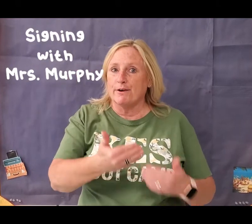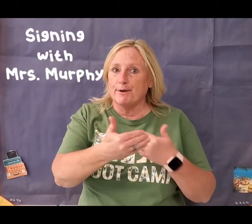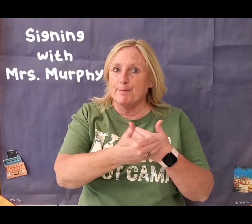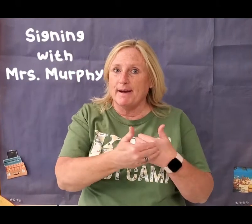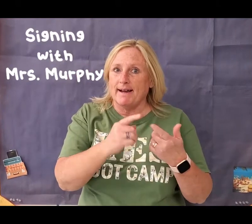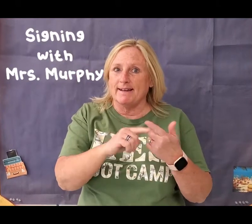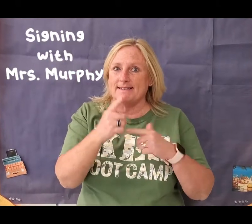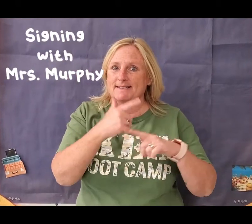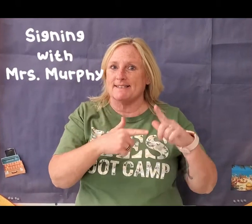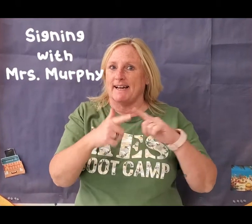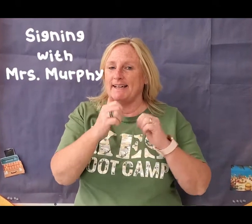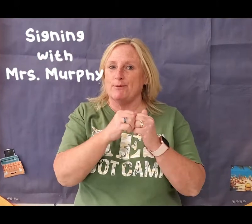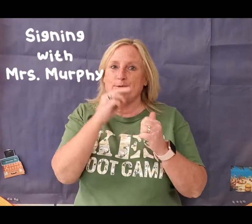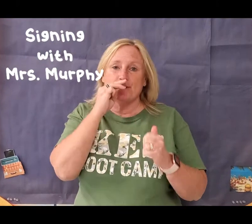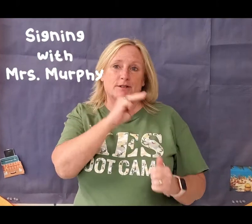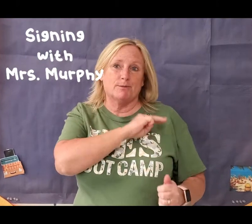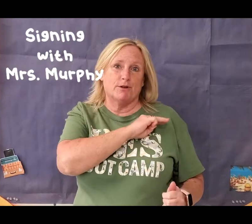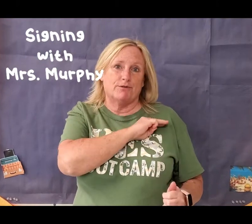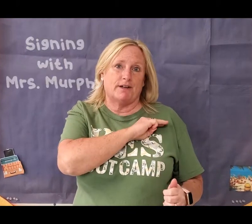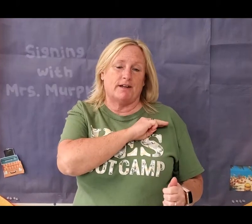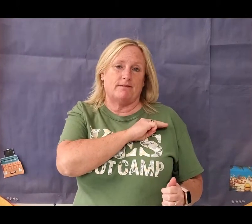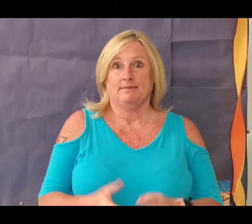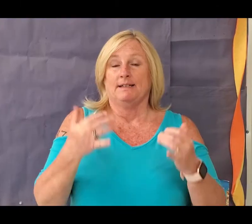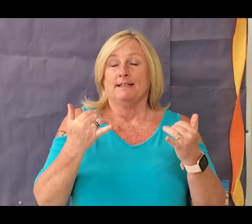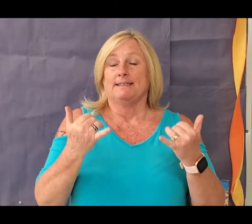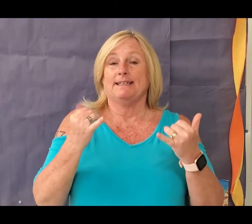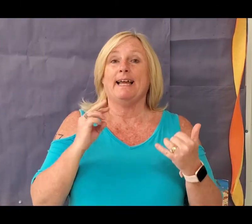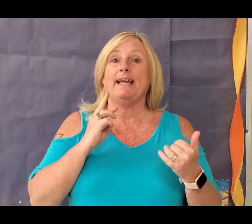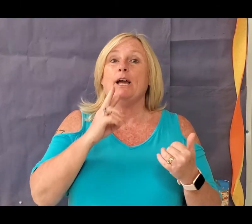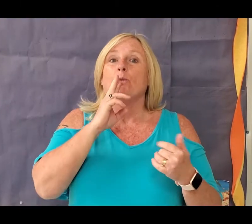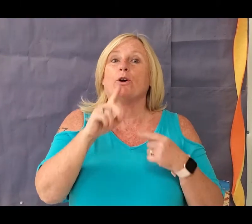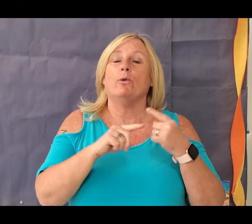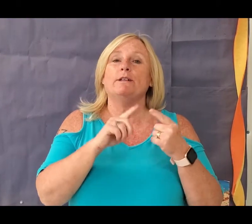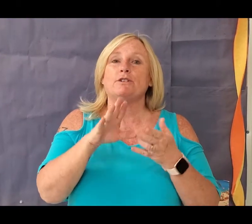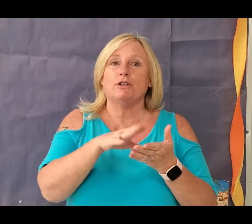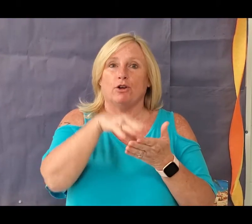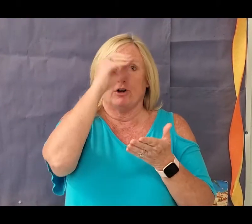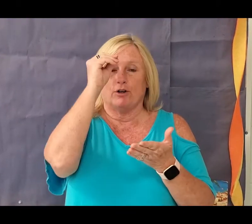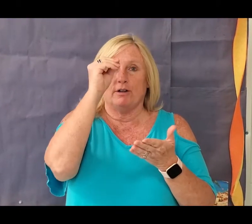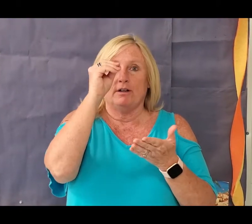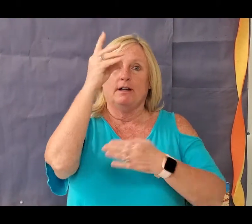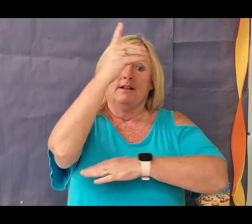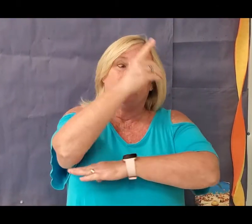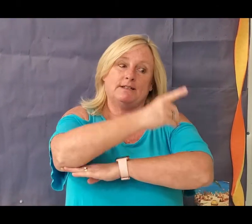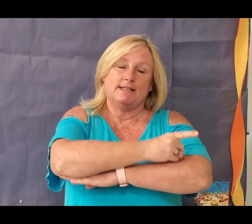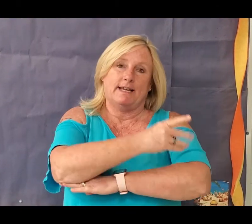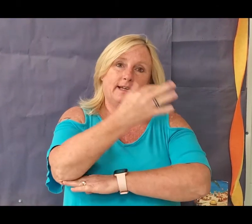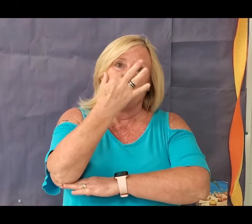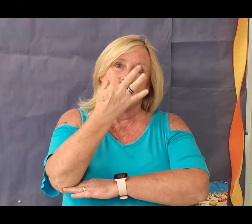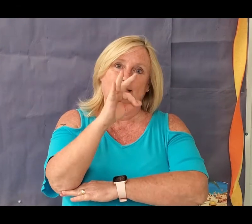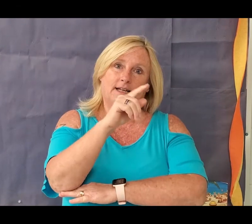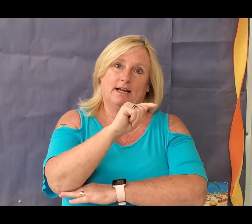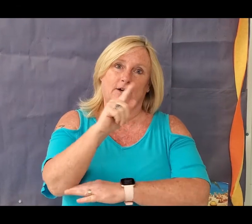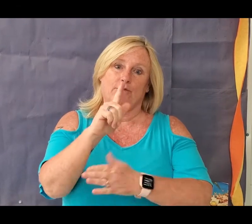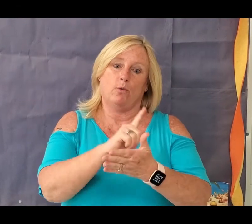Welcome back to Signing with Mrs. Murphy. Today, we're going to learn the days of the